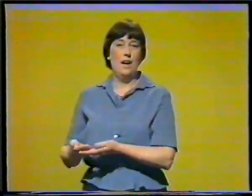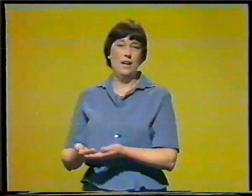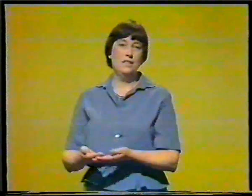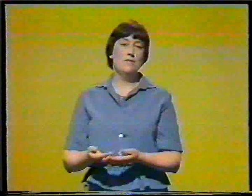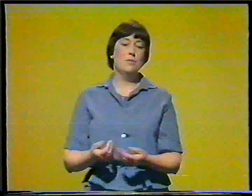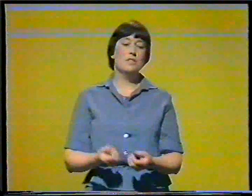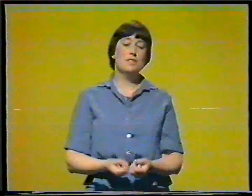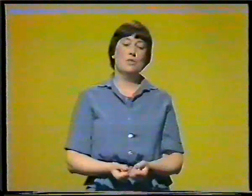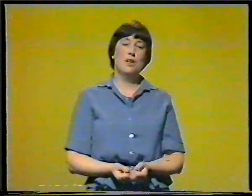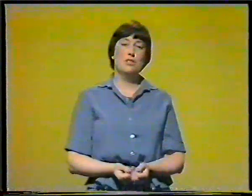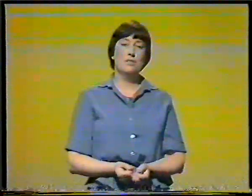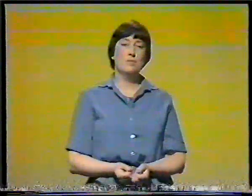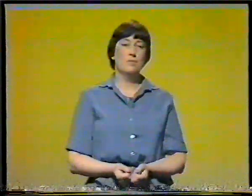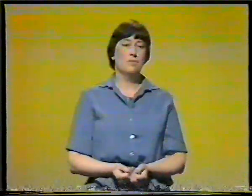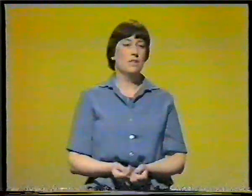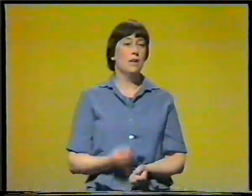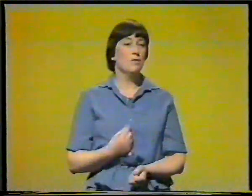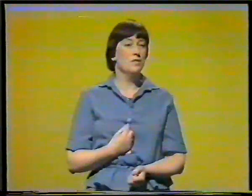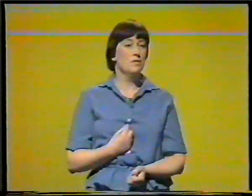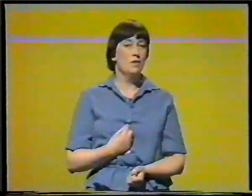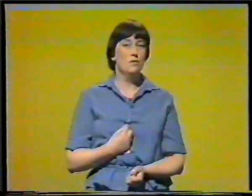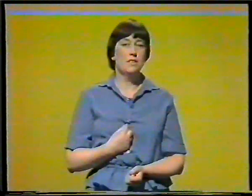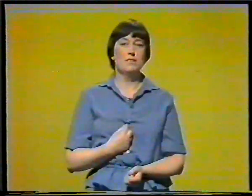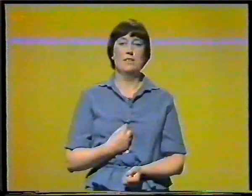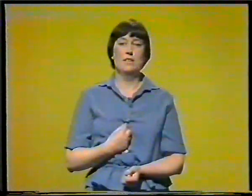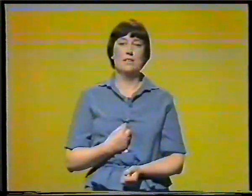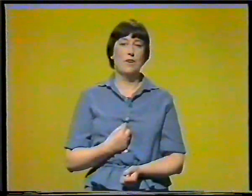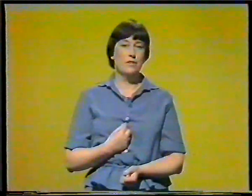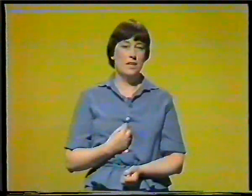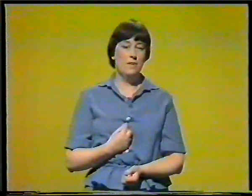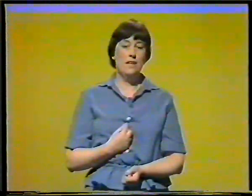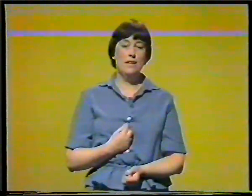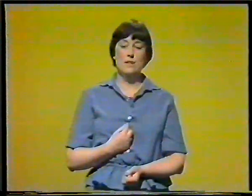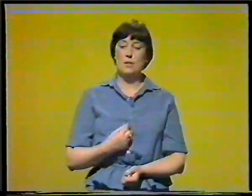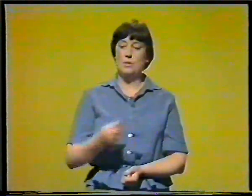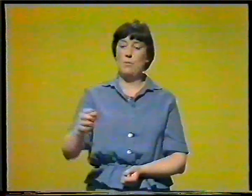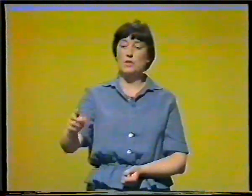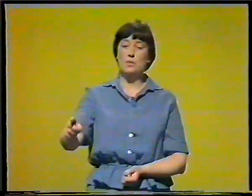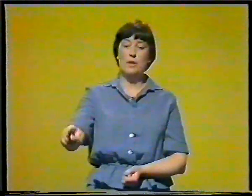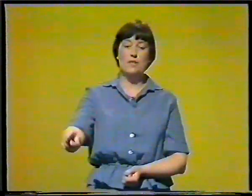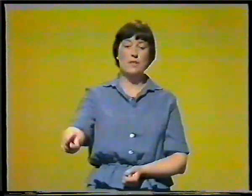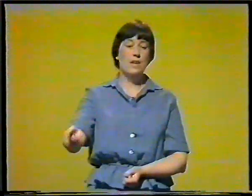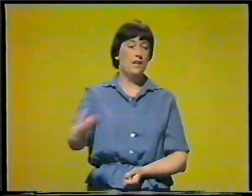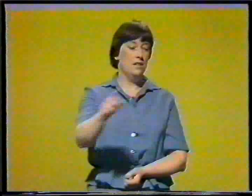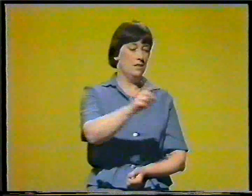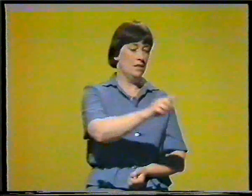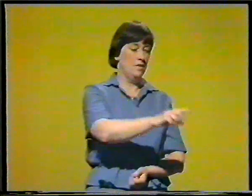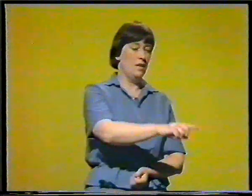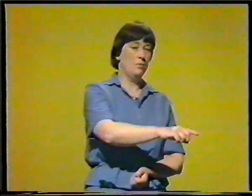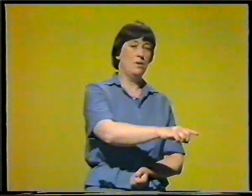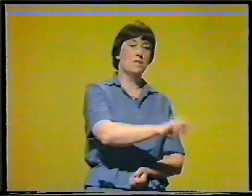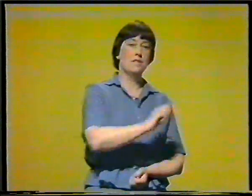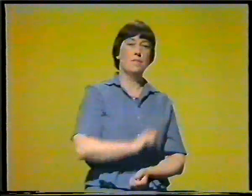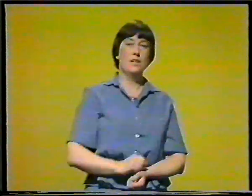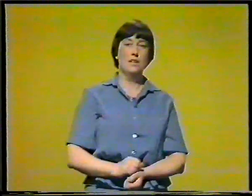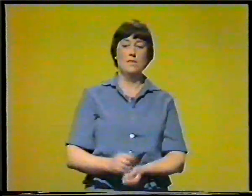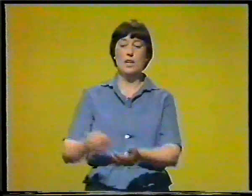And if it was a situation that I wasn't involved in as far as giving, but I wanted a person there to give that person something, then I would